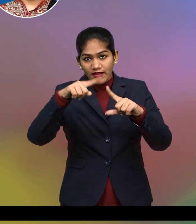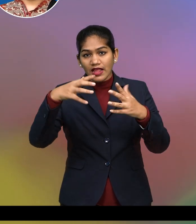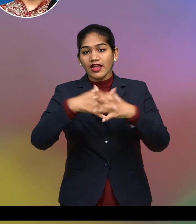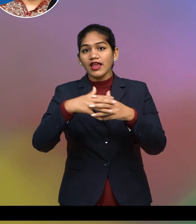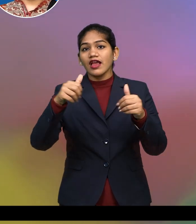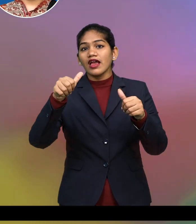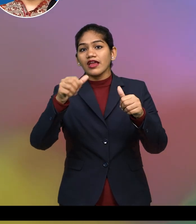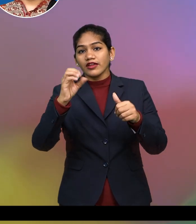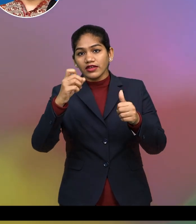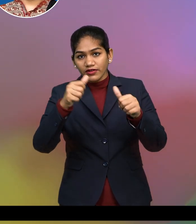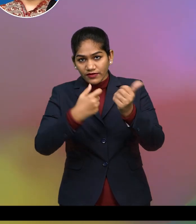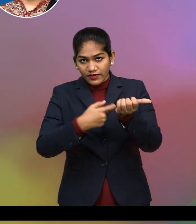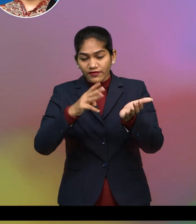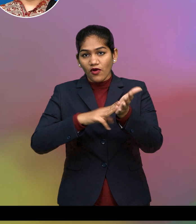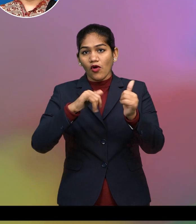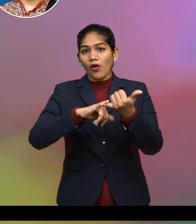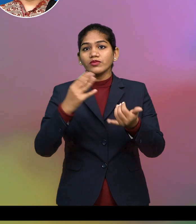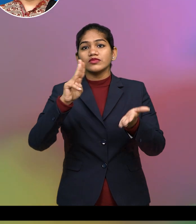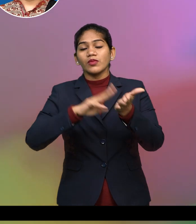molds,